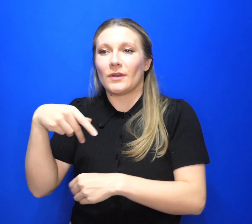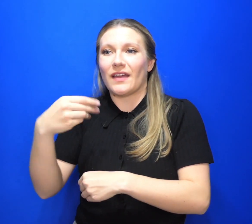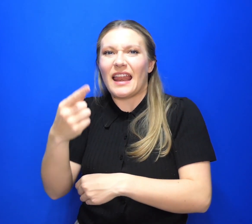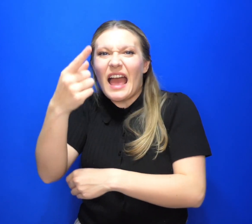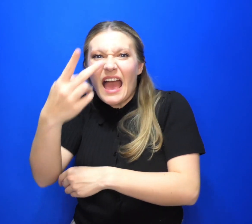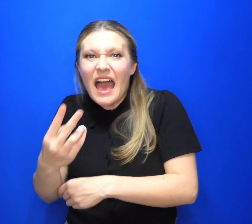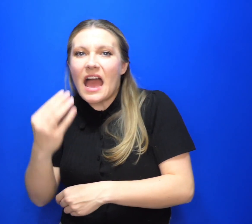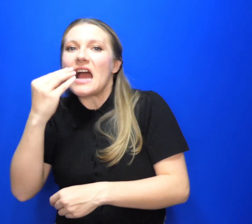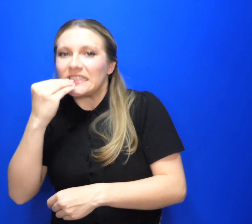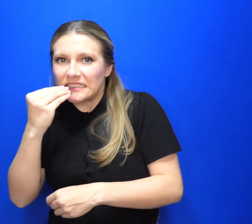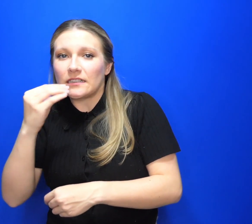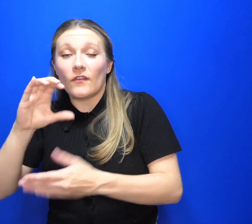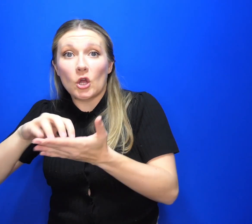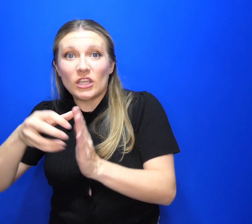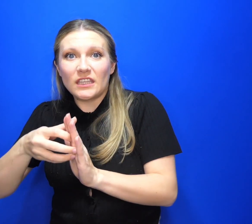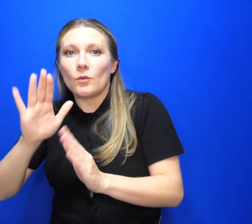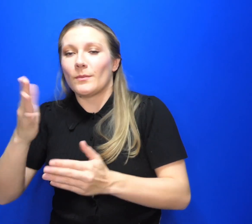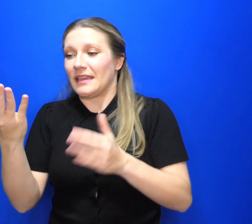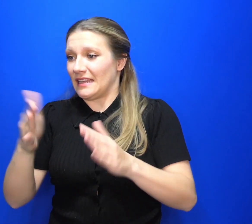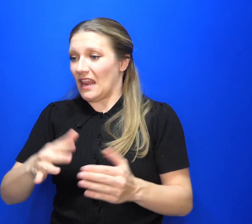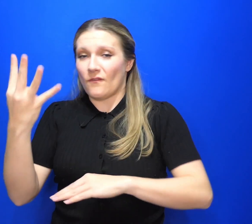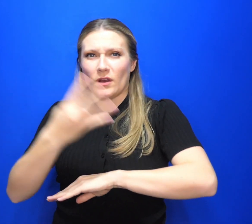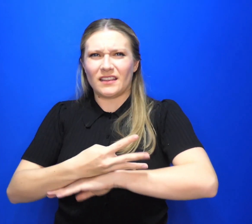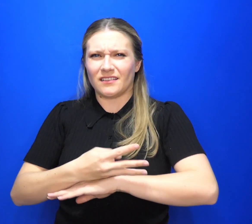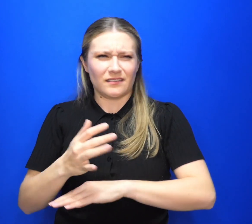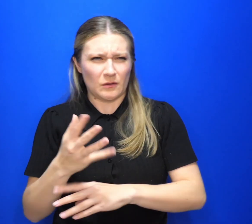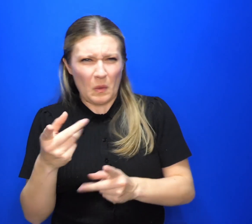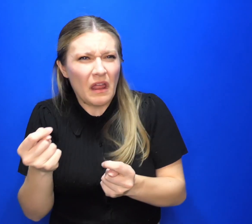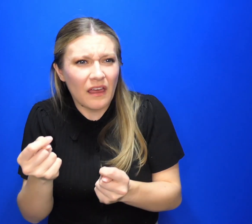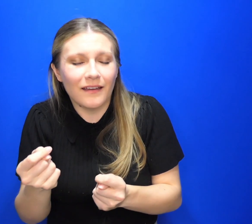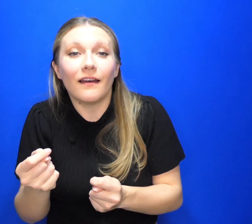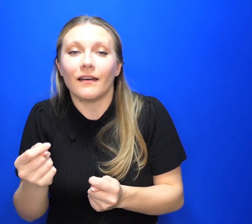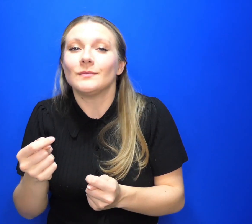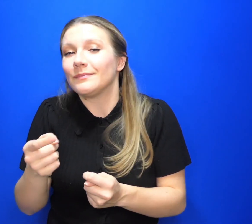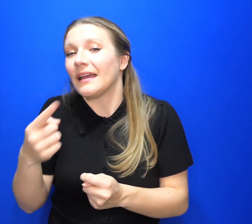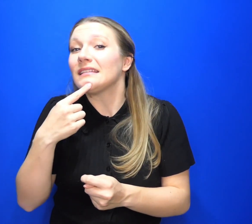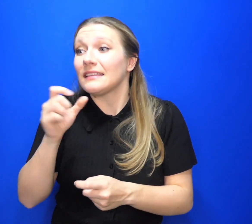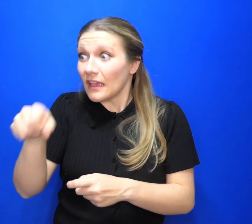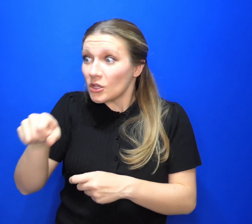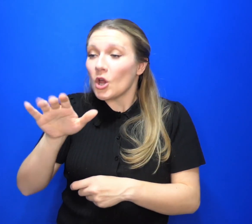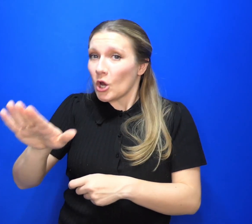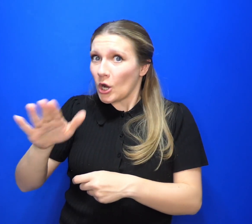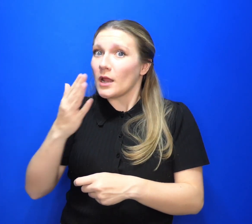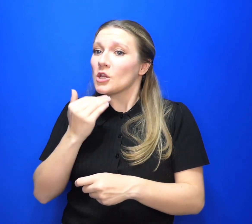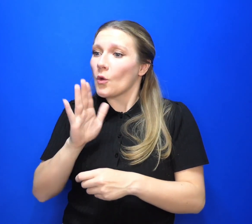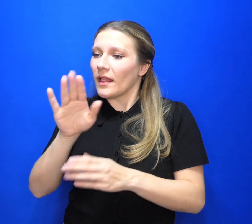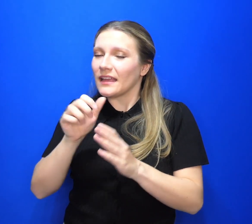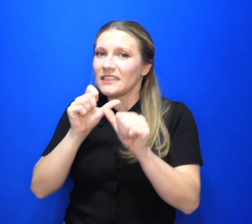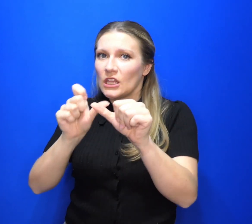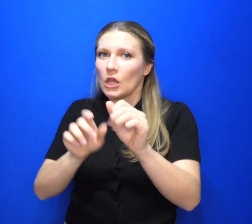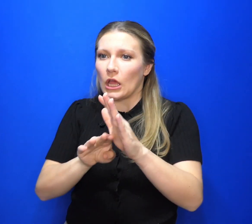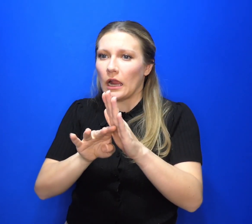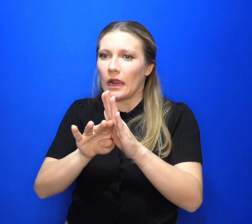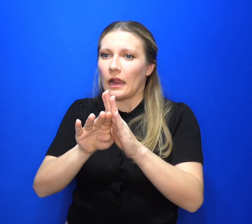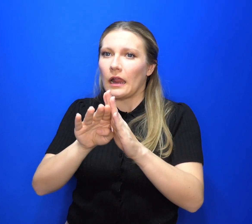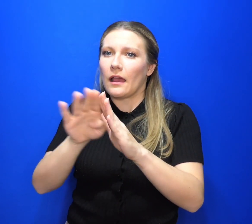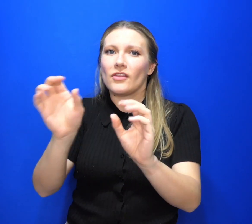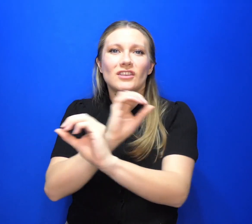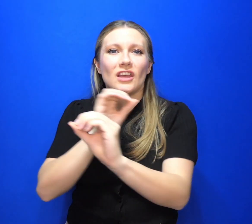And I'm like, her blood sugar is going to continue to rise, and there is nothing her body can do about it. I said, it will put her into DKA. It will end her